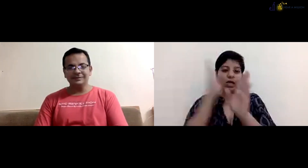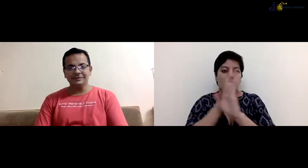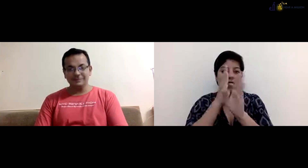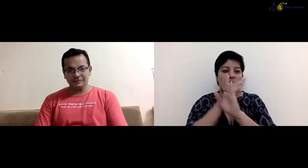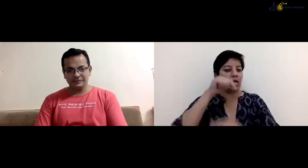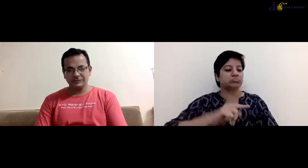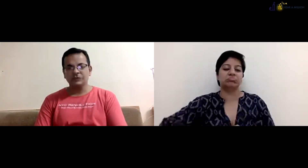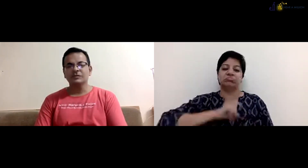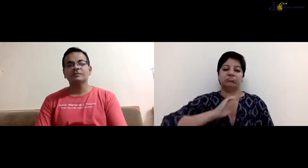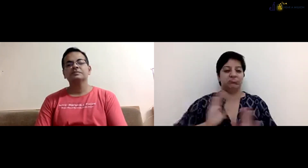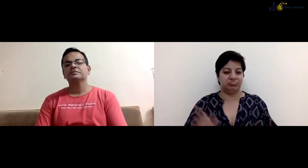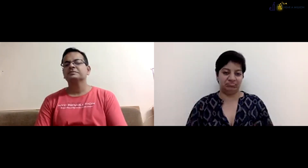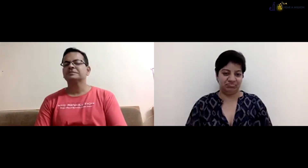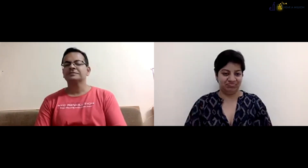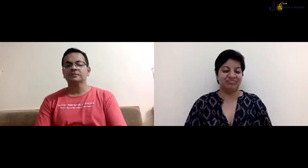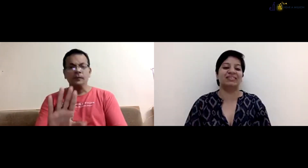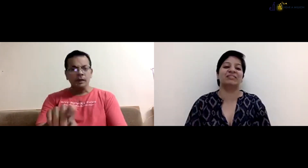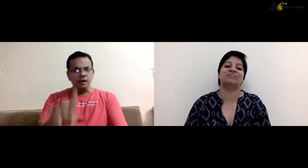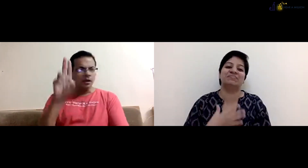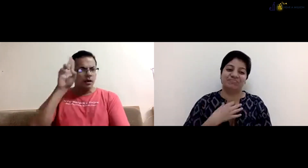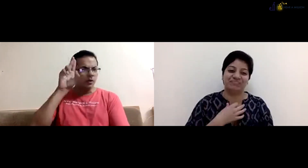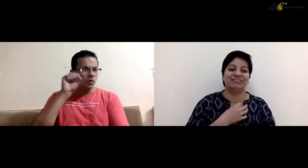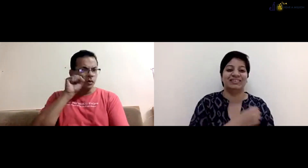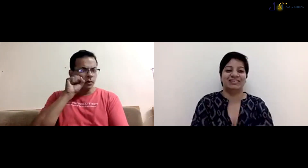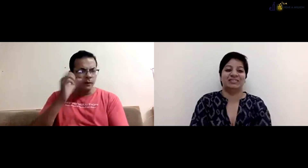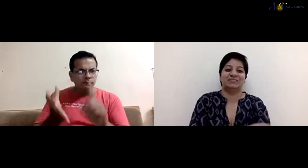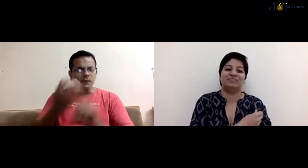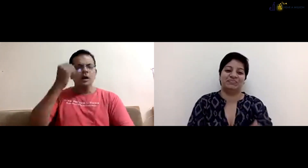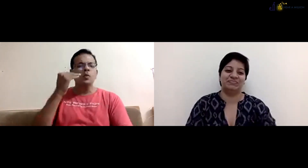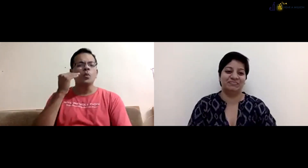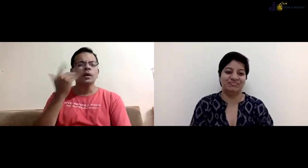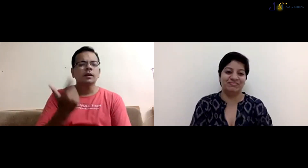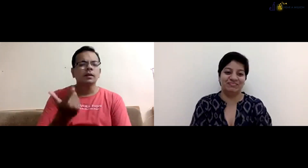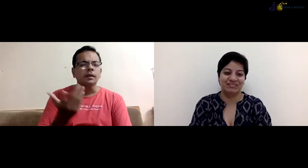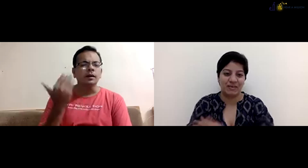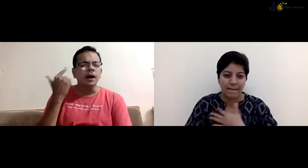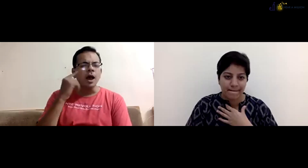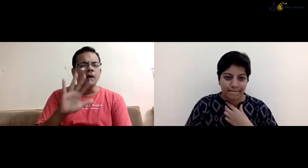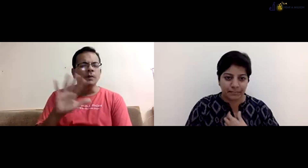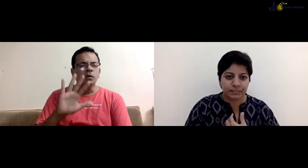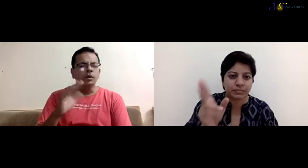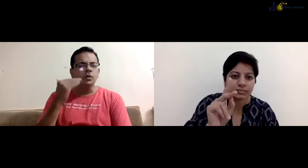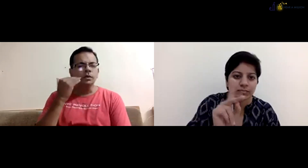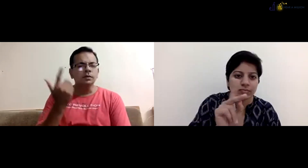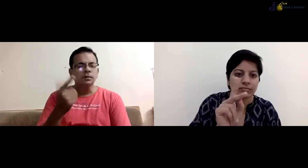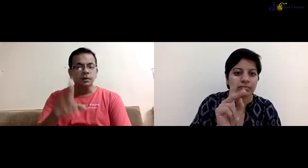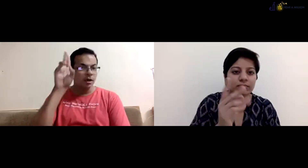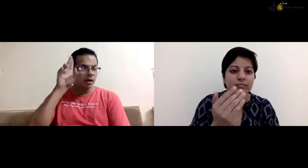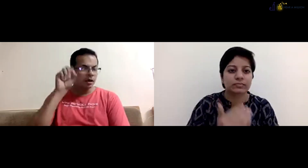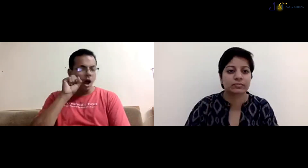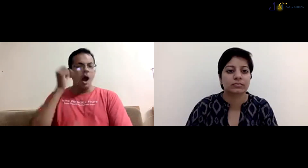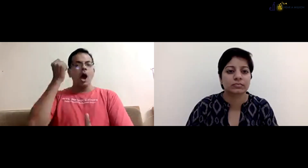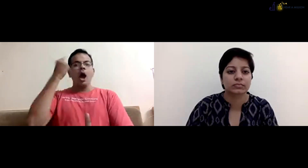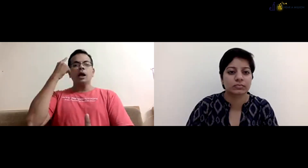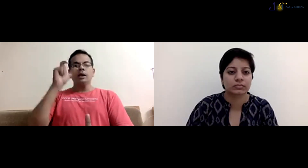They know about it so later on. So I was underconfident earlier, but now I'm much confident about it. So when did you got to